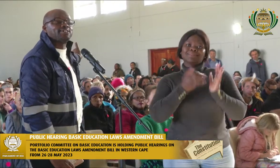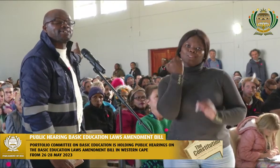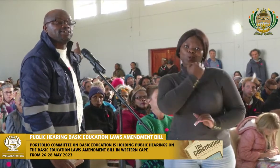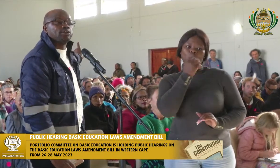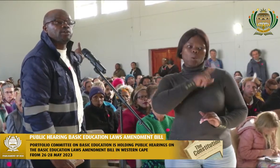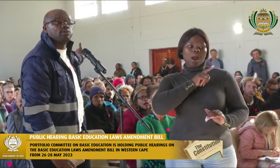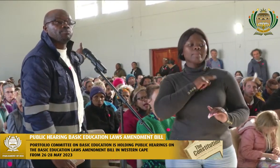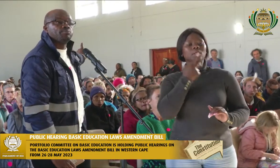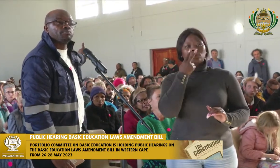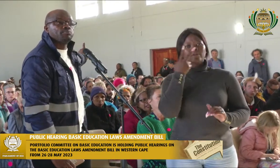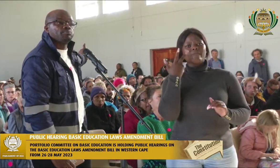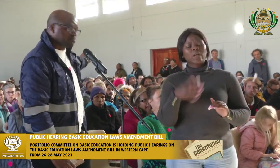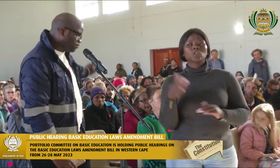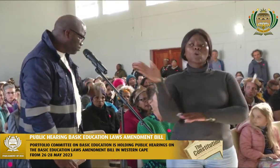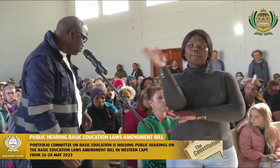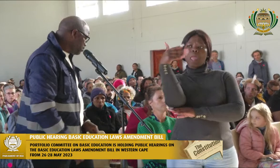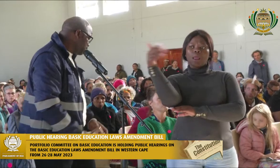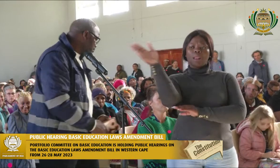embe ANC.